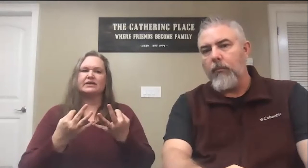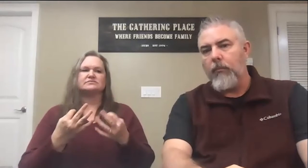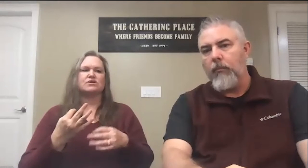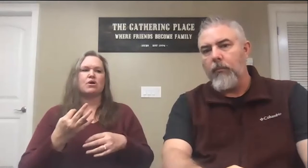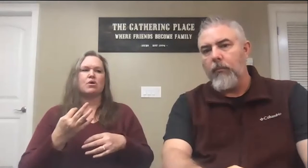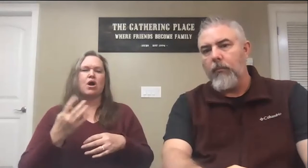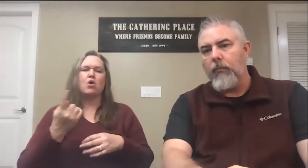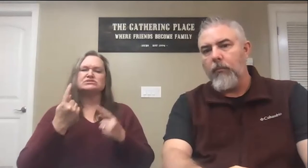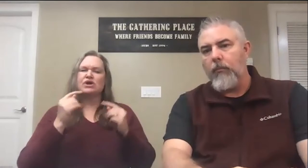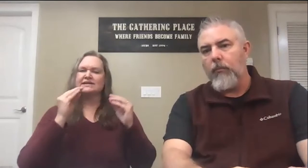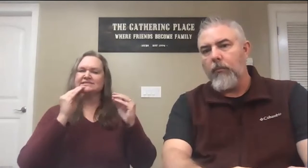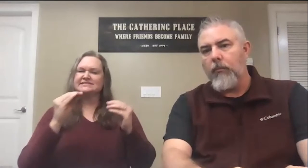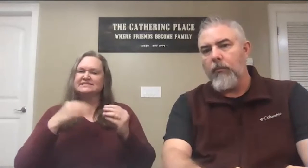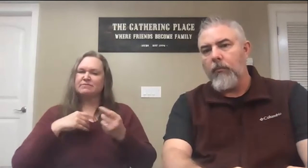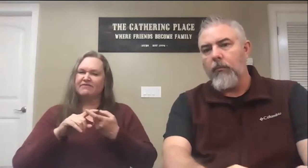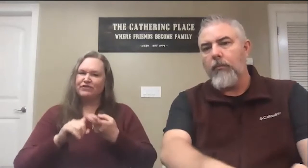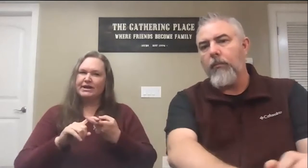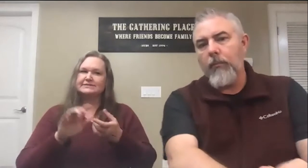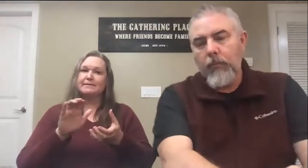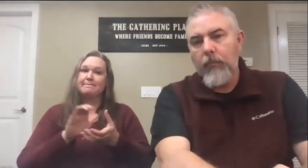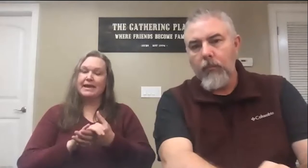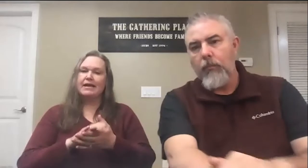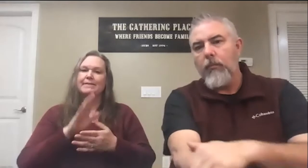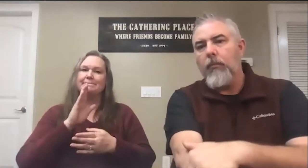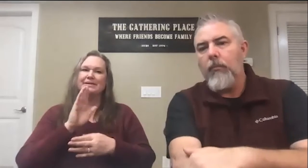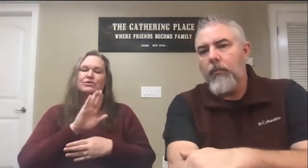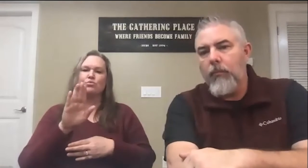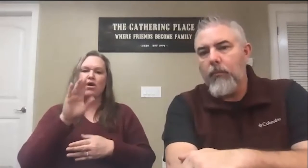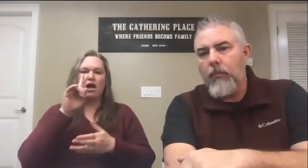man of the house, he's over the family. And I always try to teach my friends,